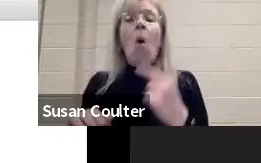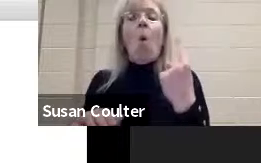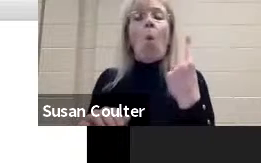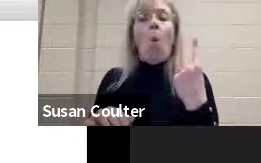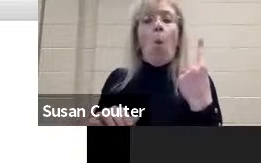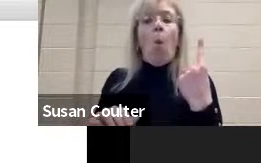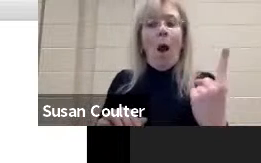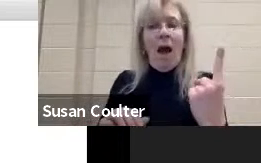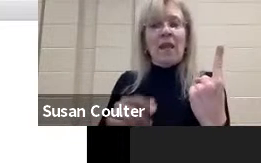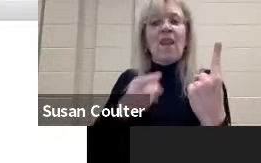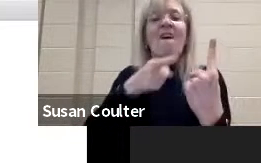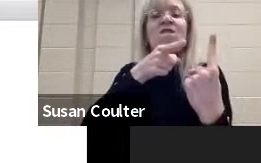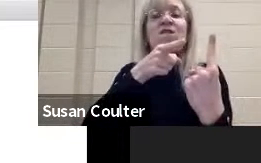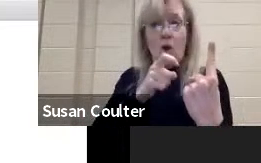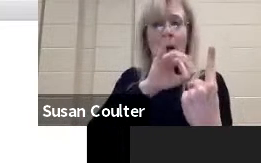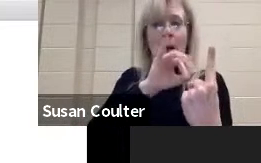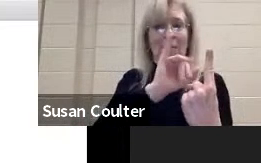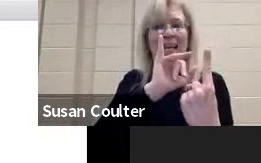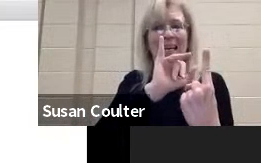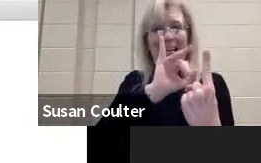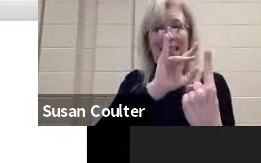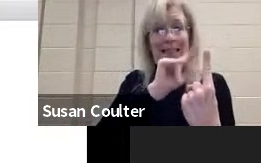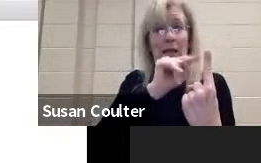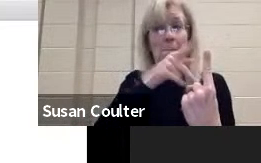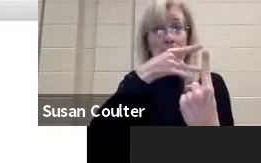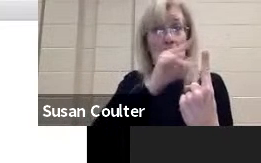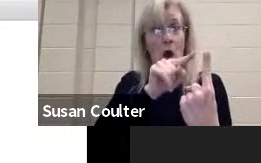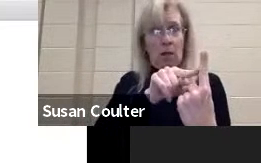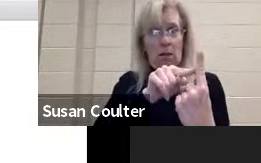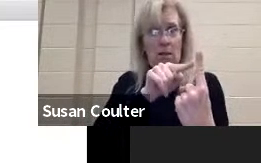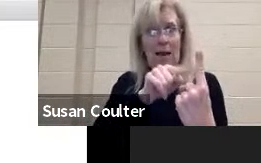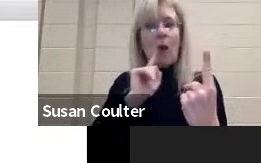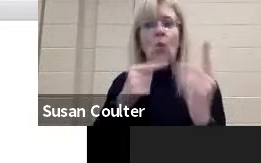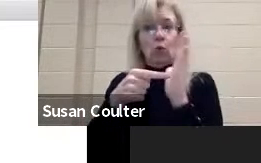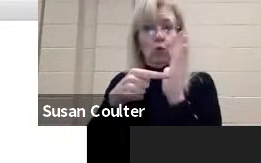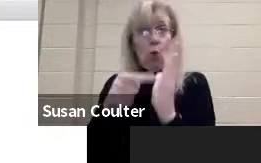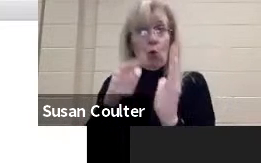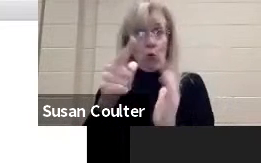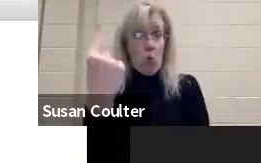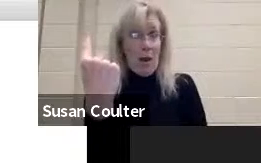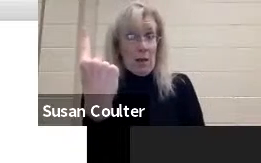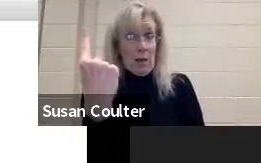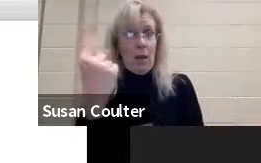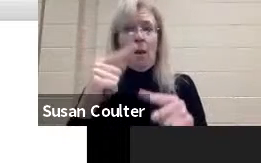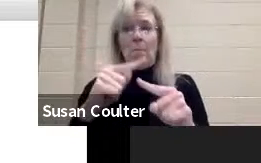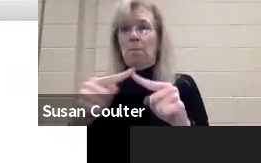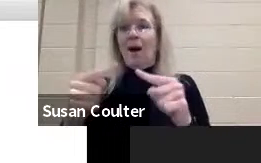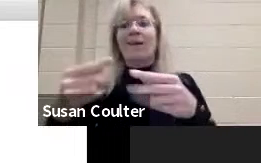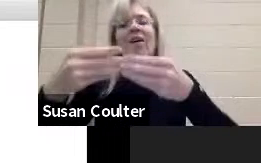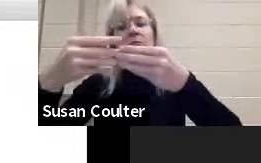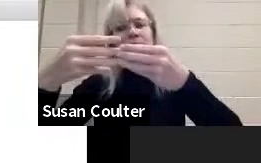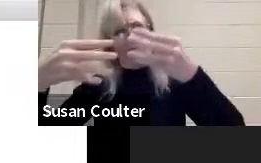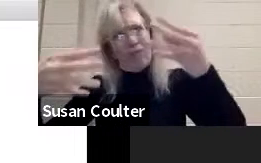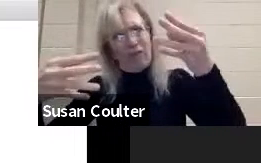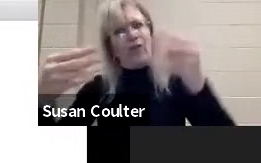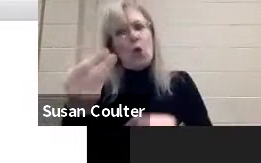companies. One from Instant Pot, I will show you one,